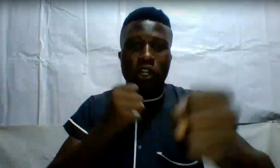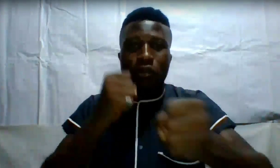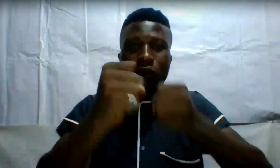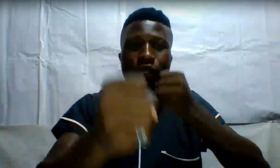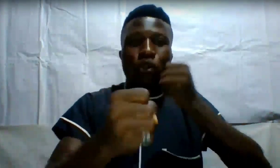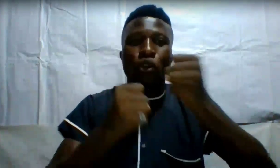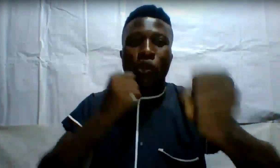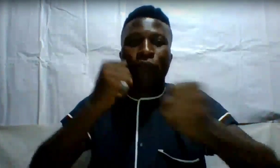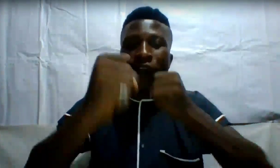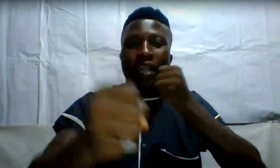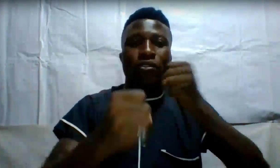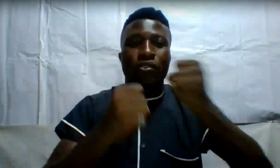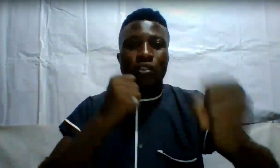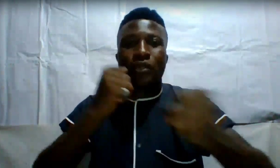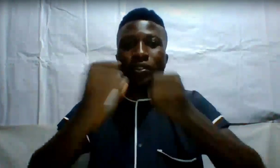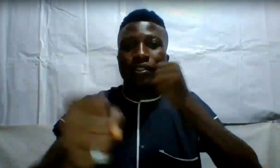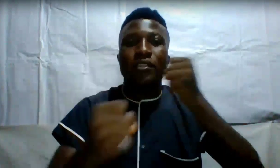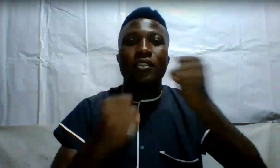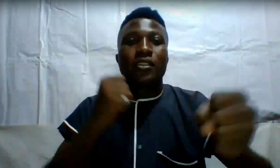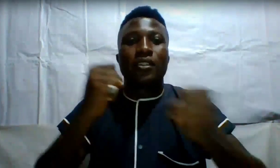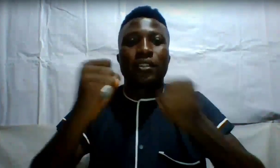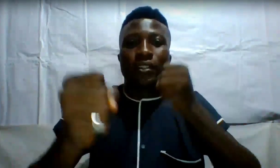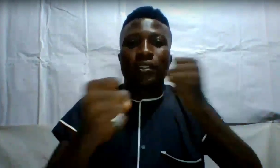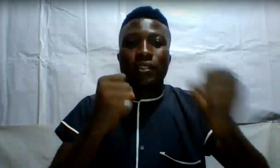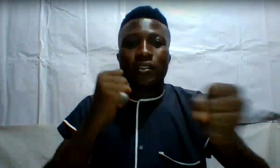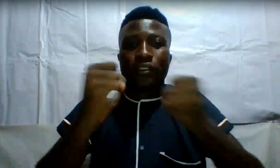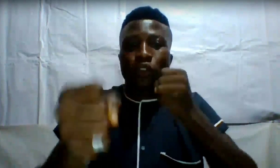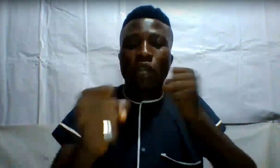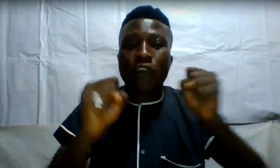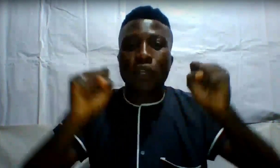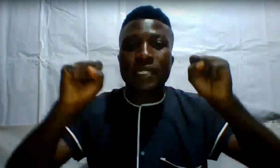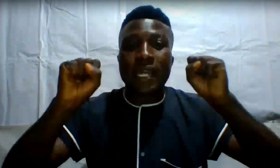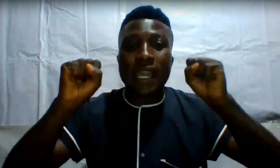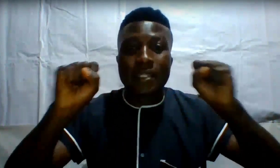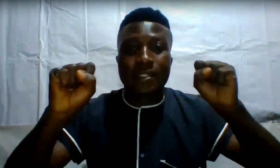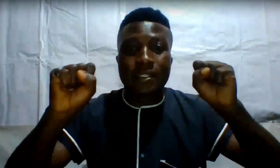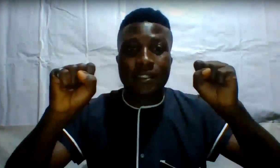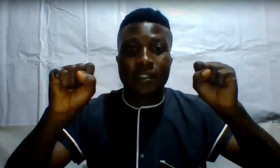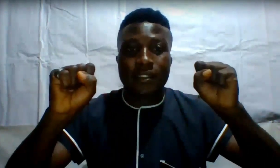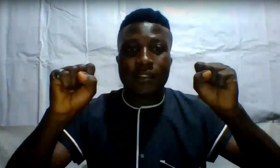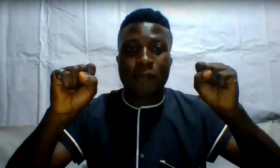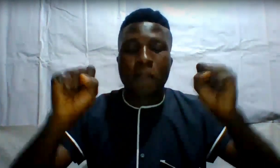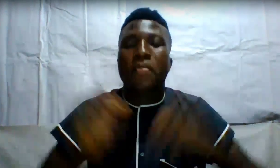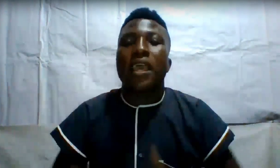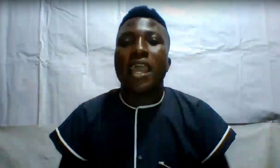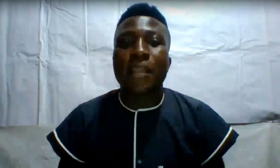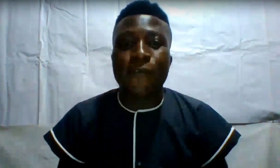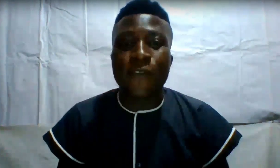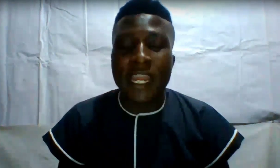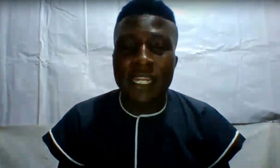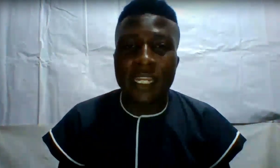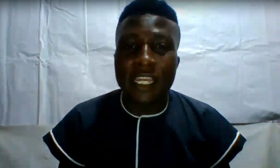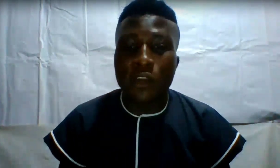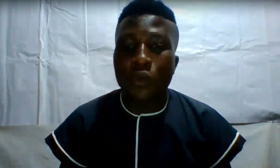something. So you have your letter S. And finally, letter T for the second